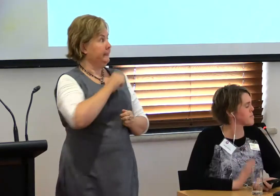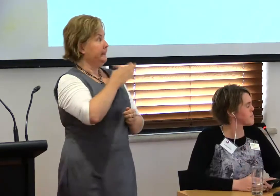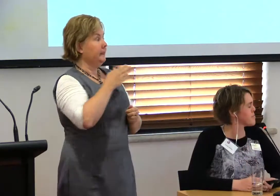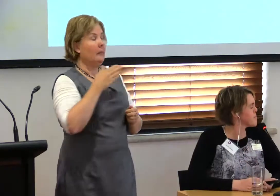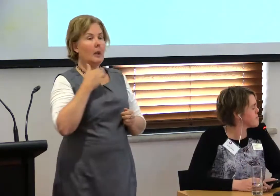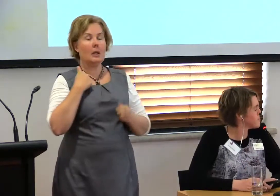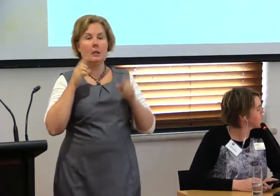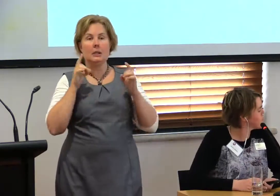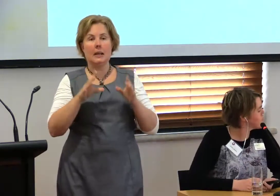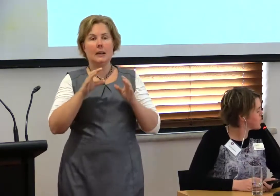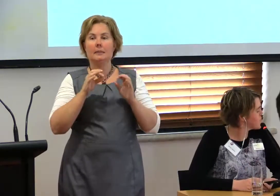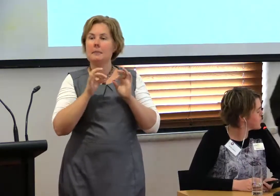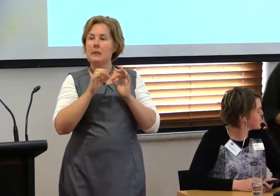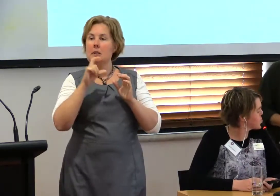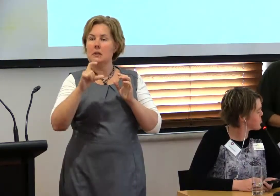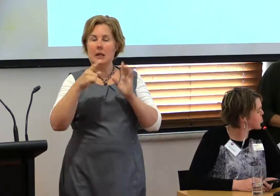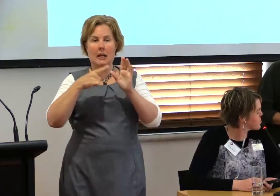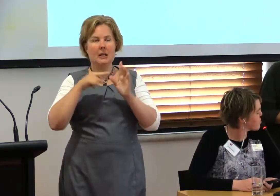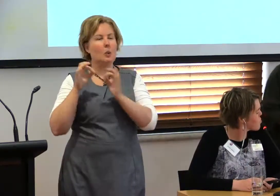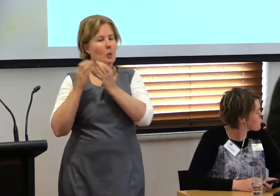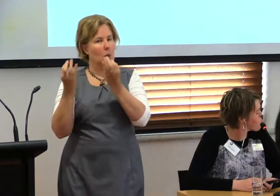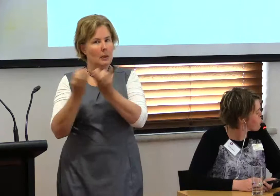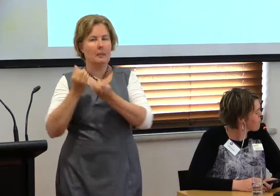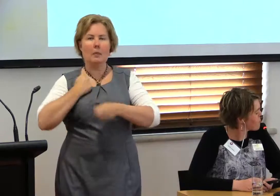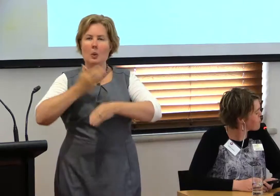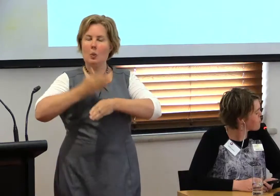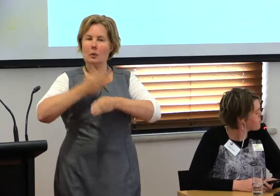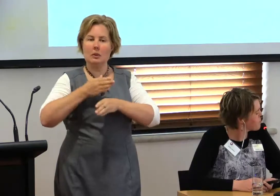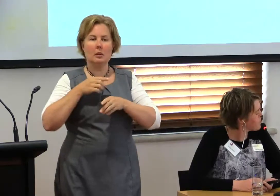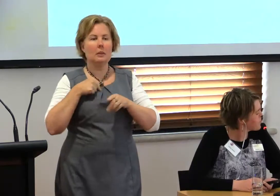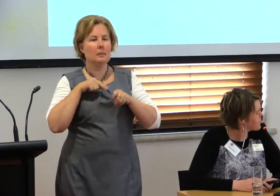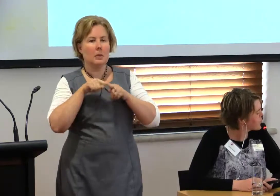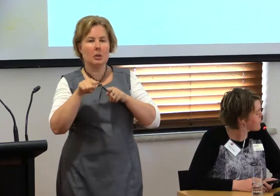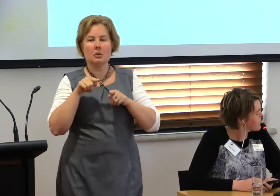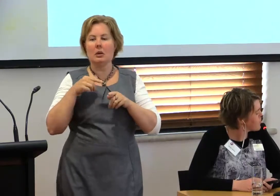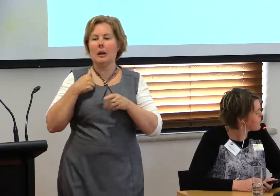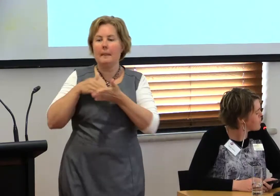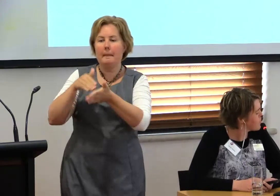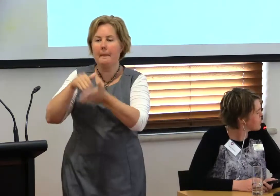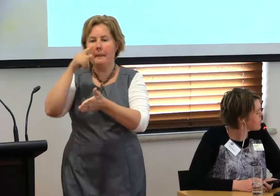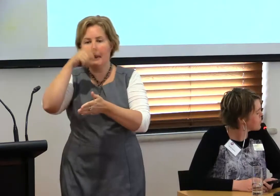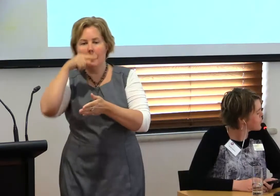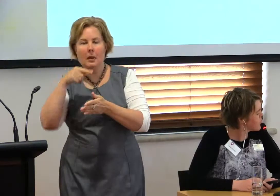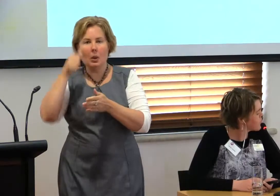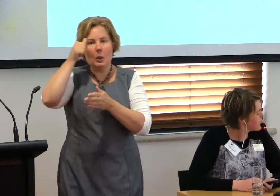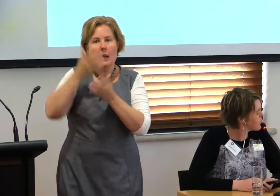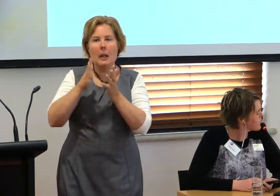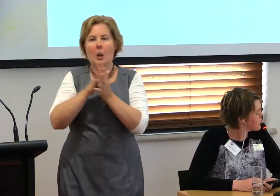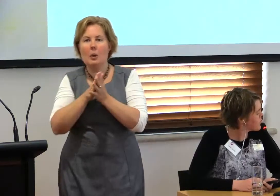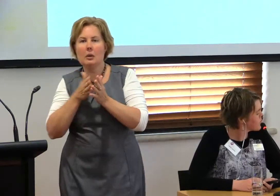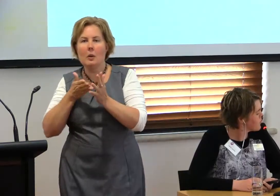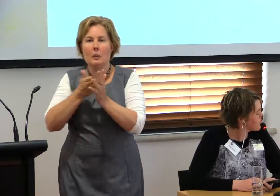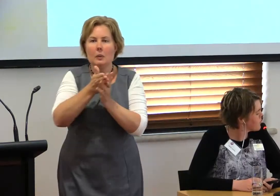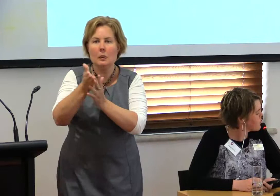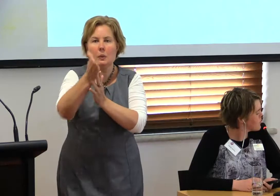my work's been across the NDIS, people accessing that pathway versus, either that or my aged